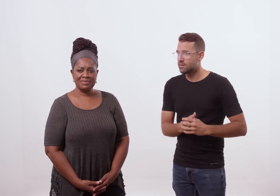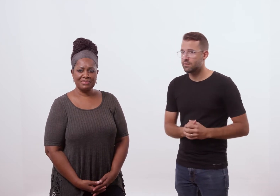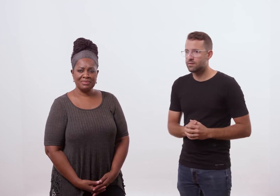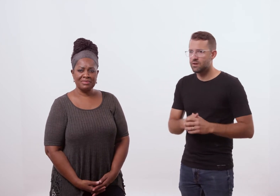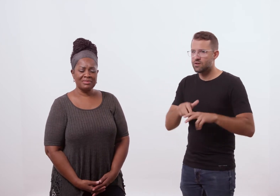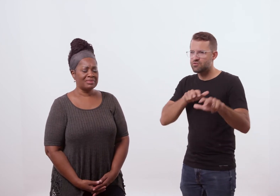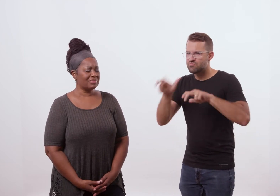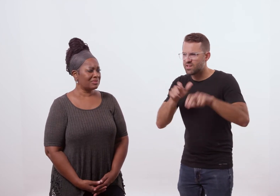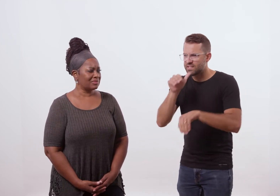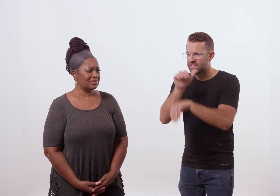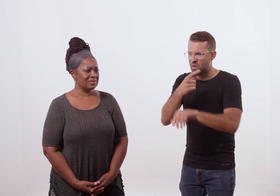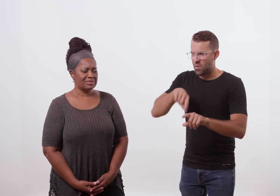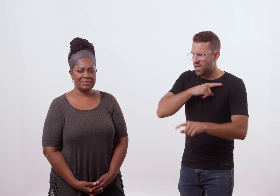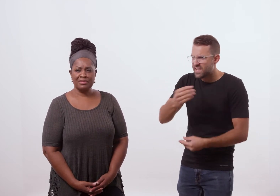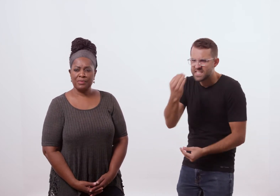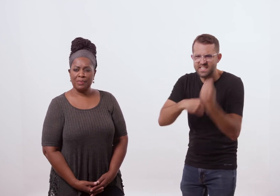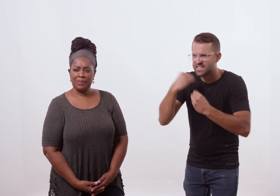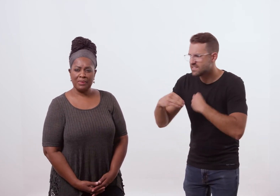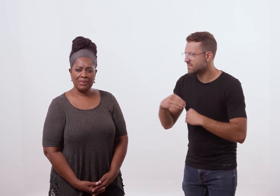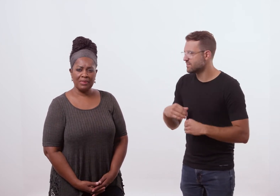Tonight we eat!